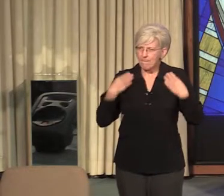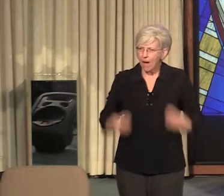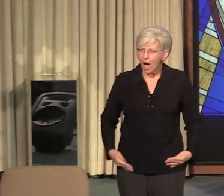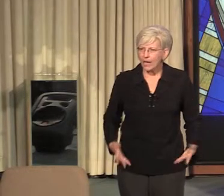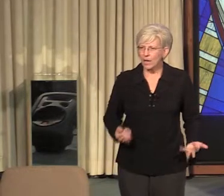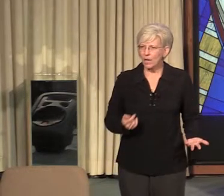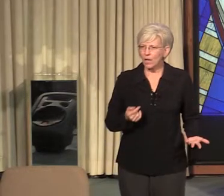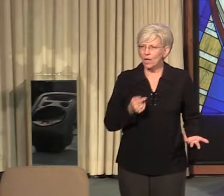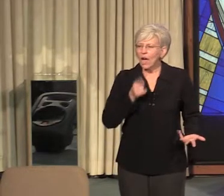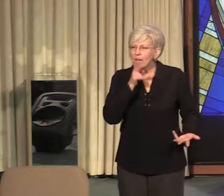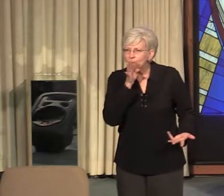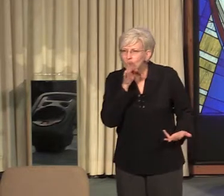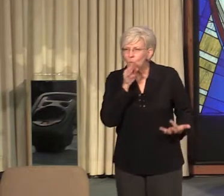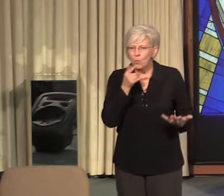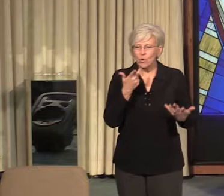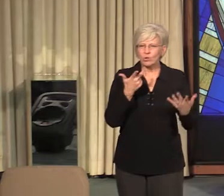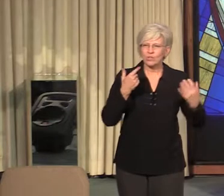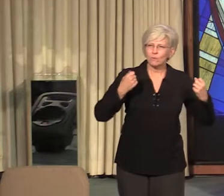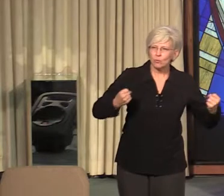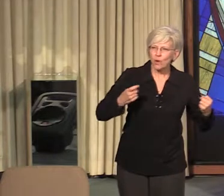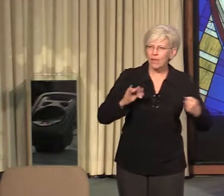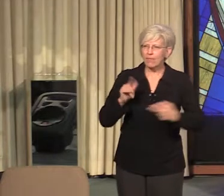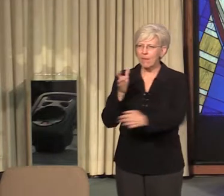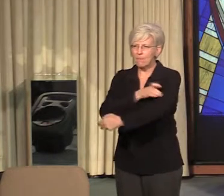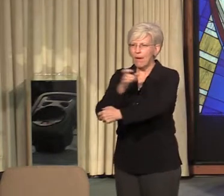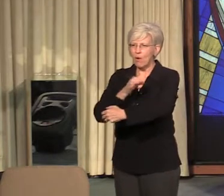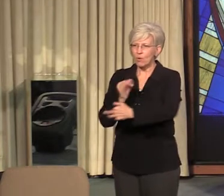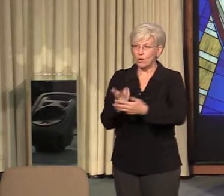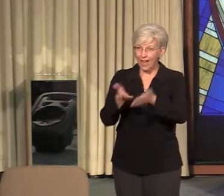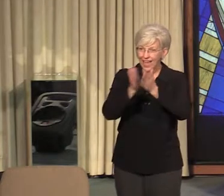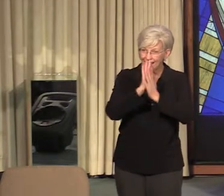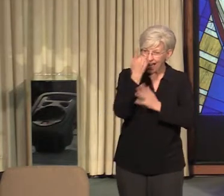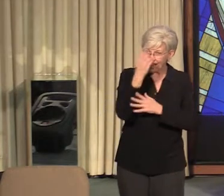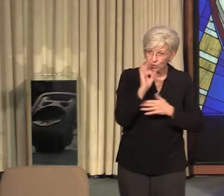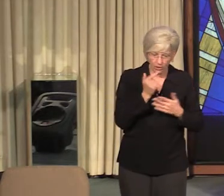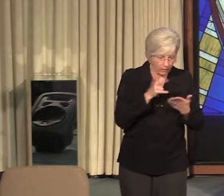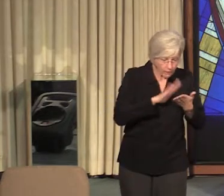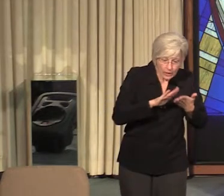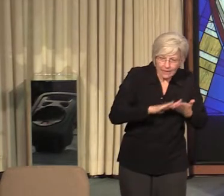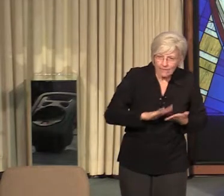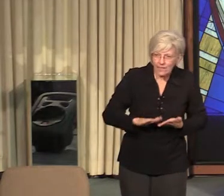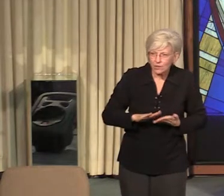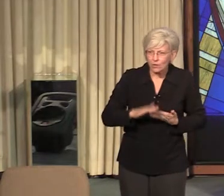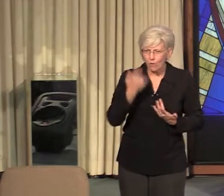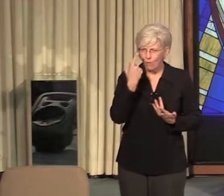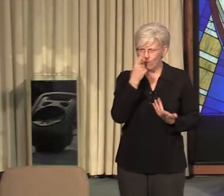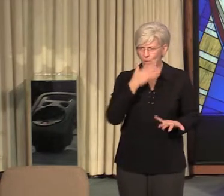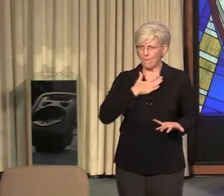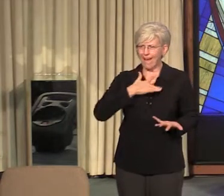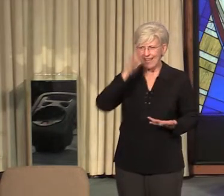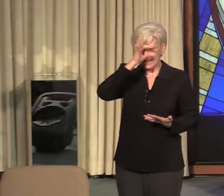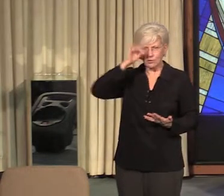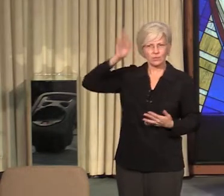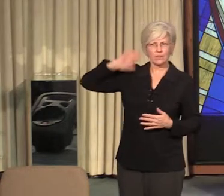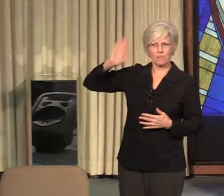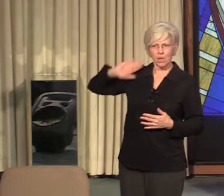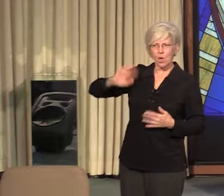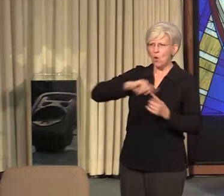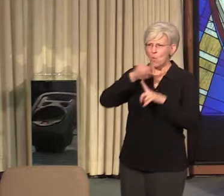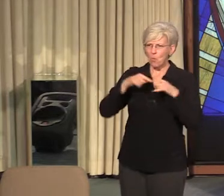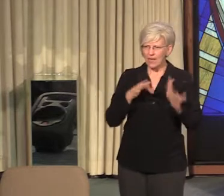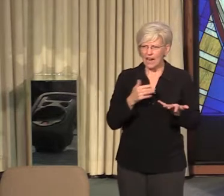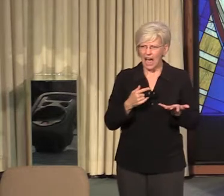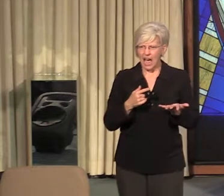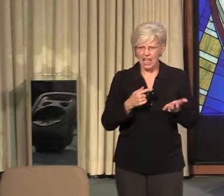asked their forgiveness for the foolish, ignorant course that I had pursued in the past when I condemned them and called